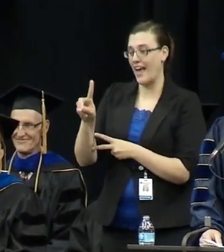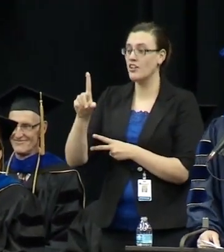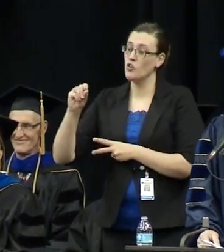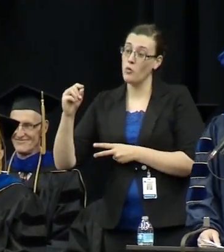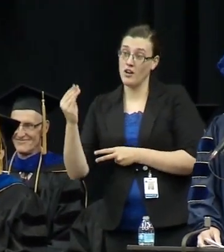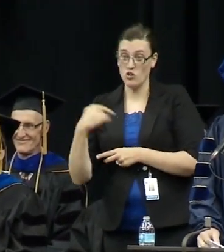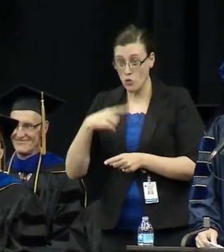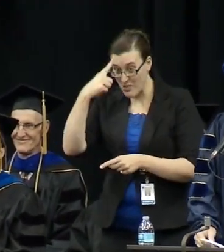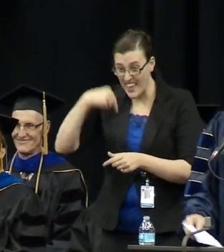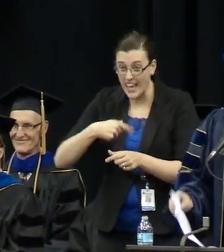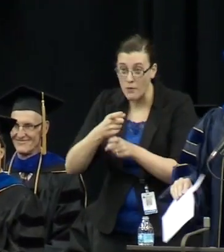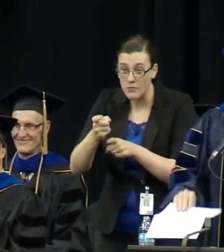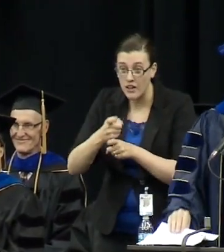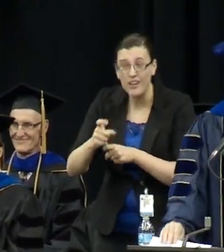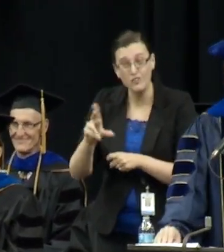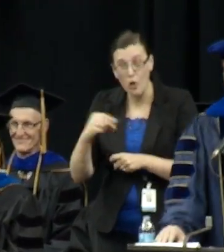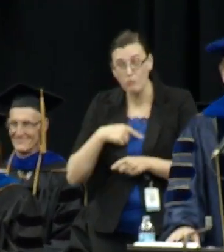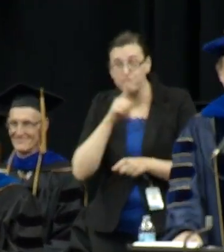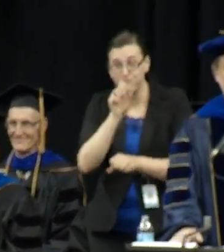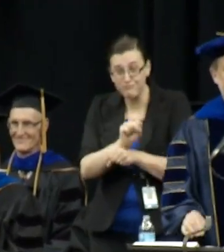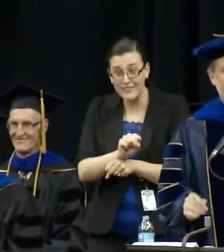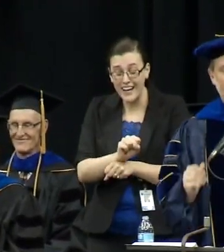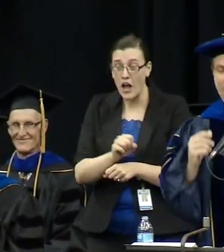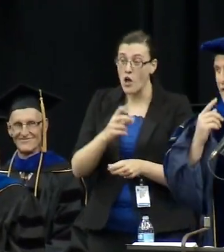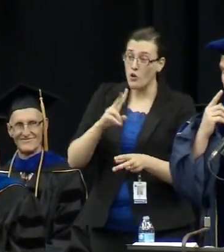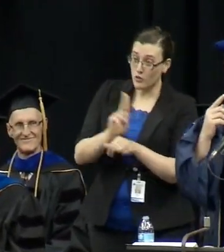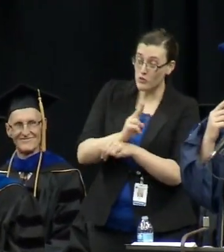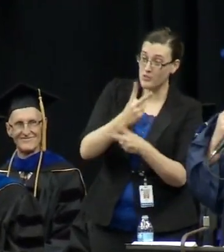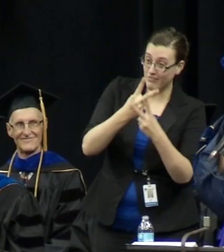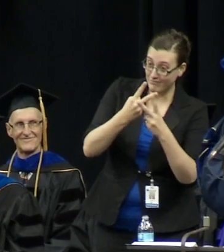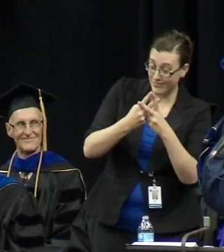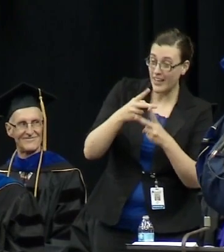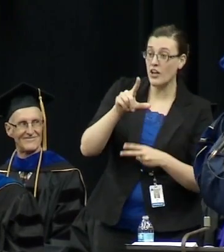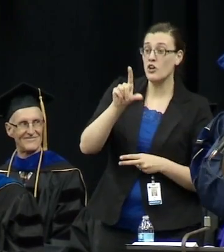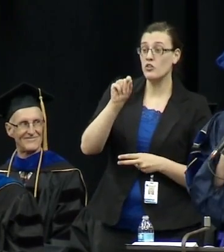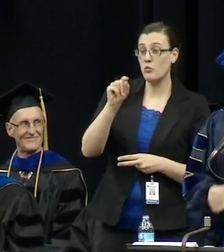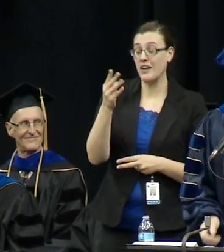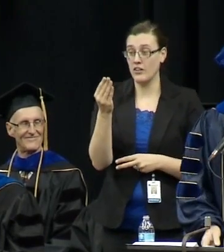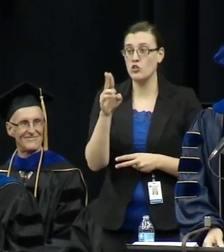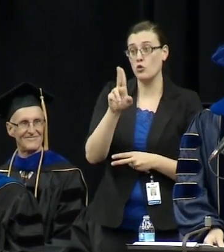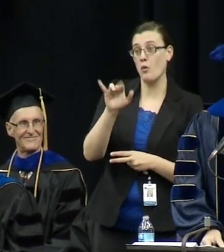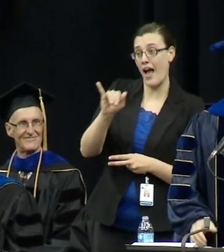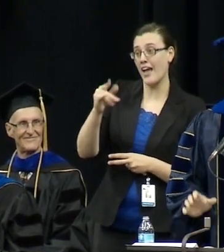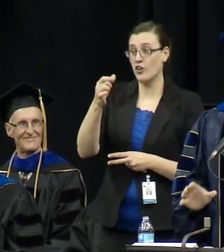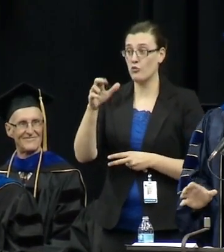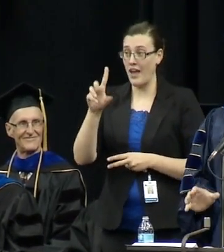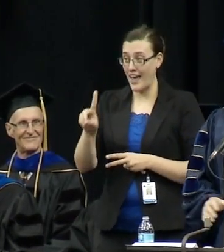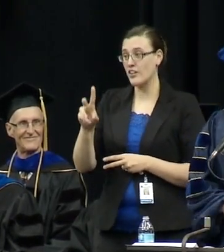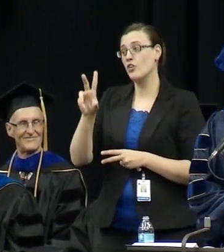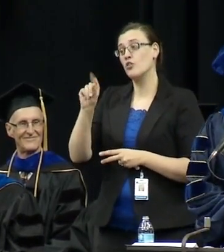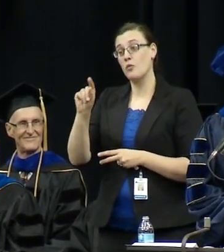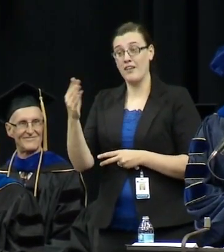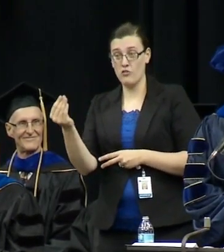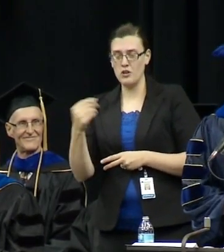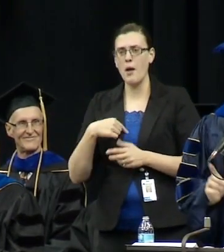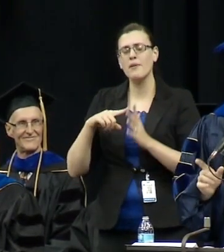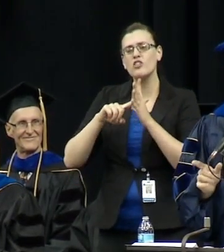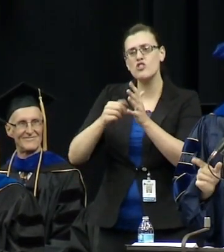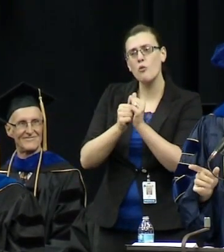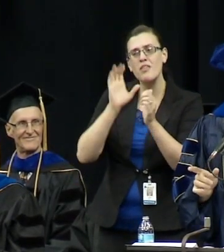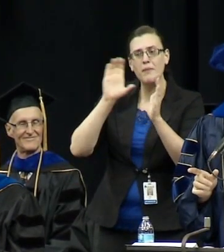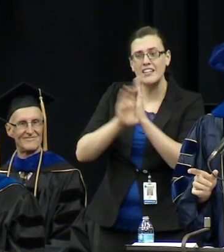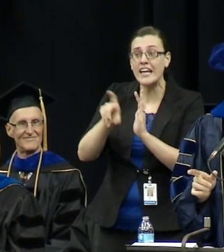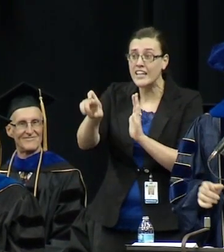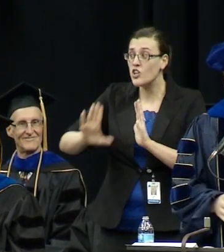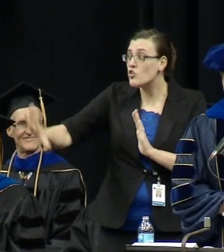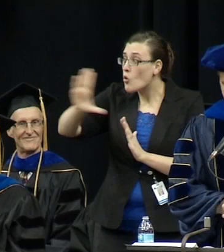UIGrad2014. You think I'm kidding? I'll be using the hashtag UIGrad2014. And I'm gonna start with some pictures, but I need your